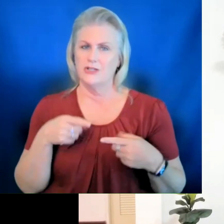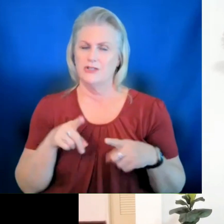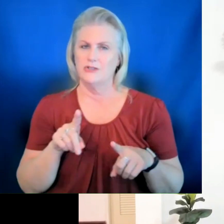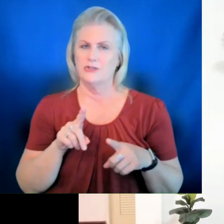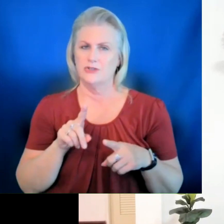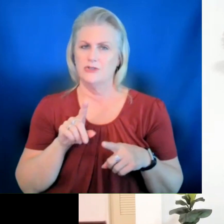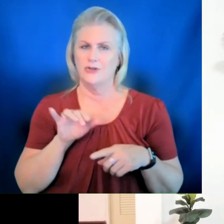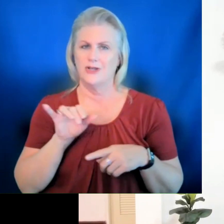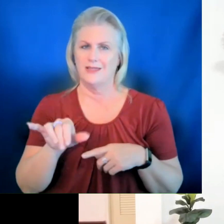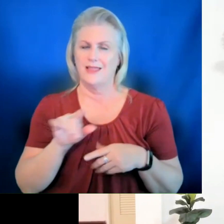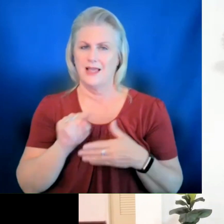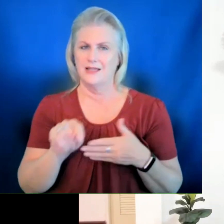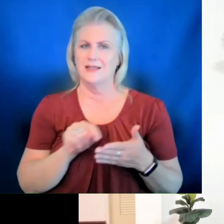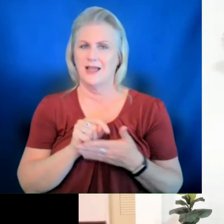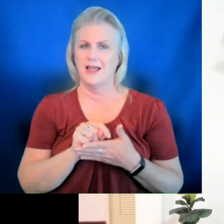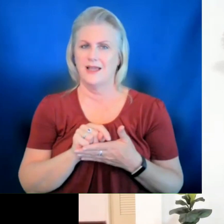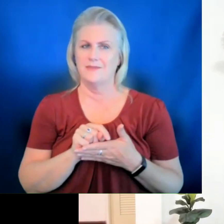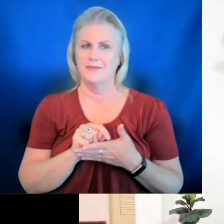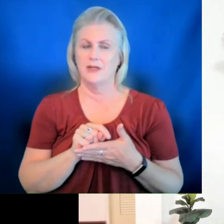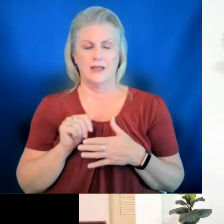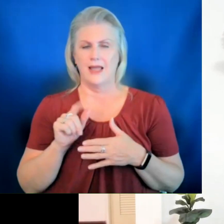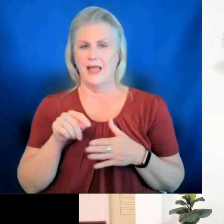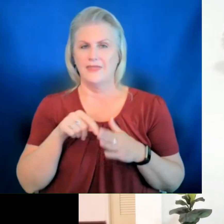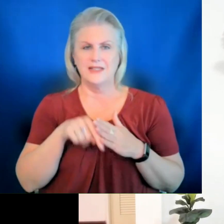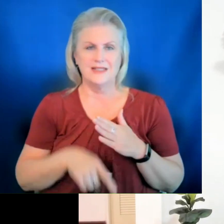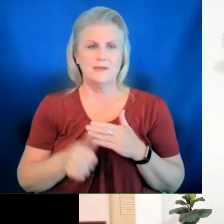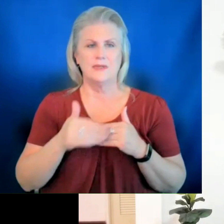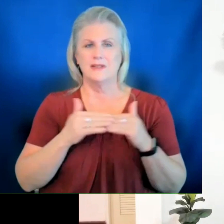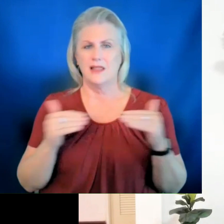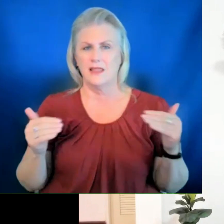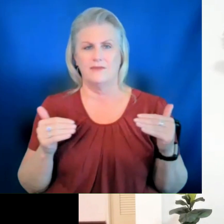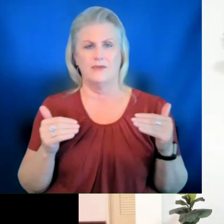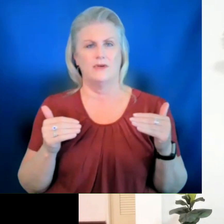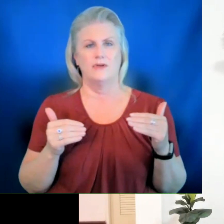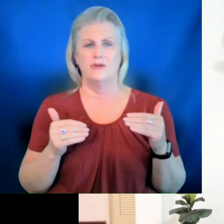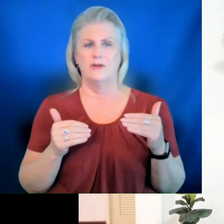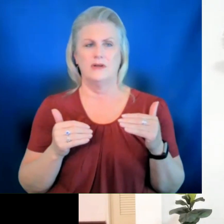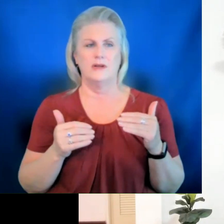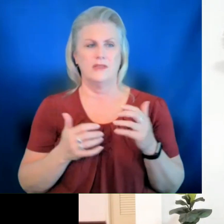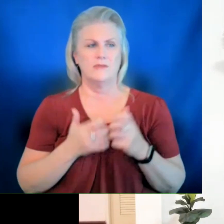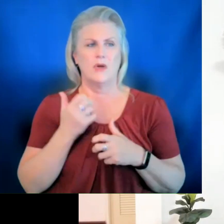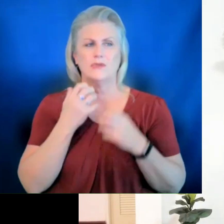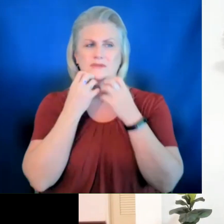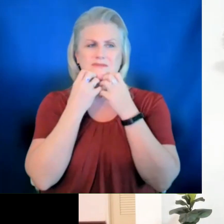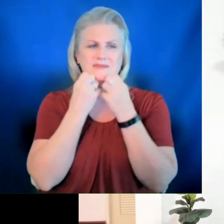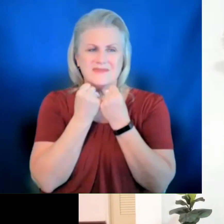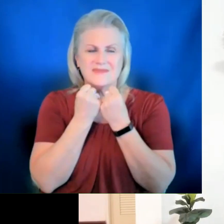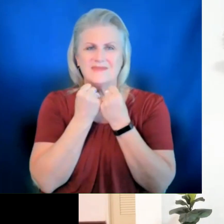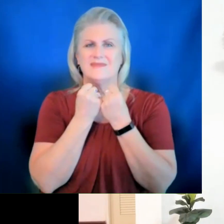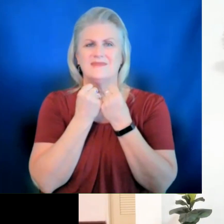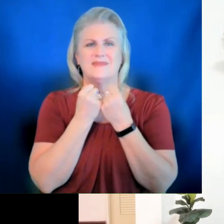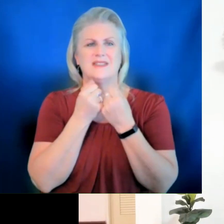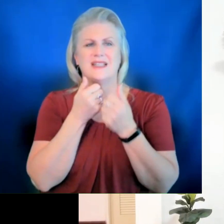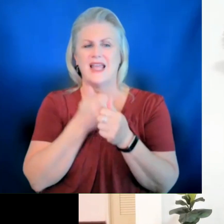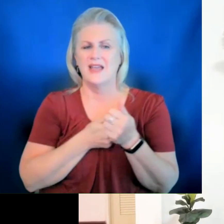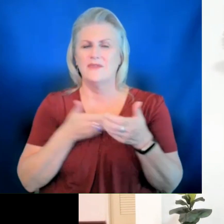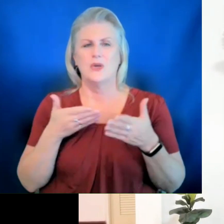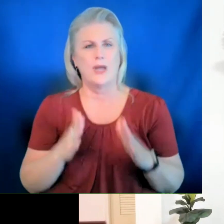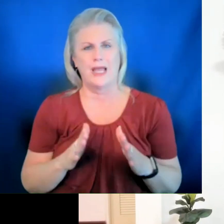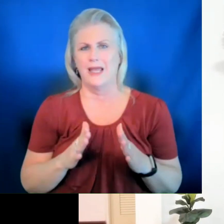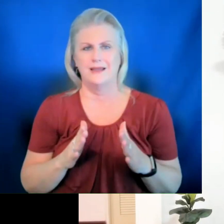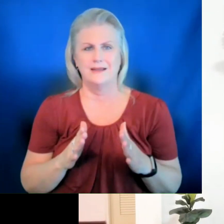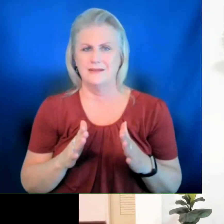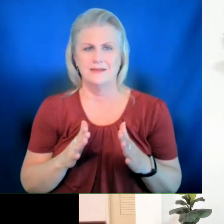deepest level in every way possible that you can think of. And that was the moment that I was